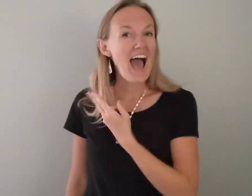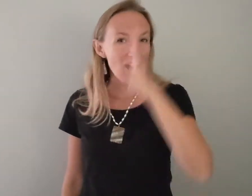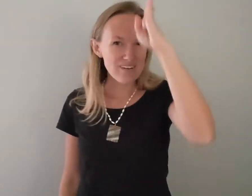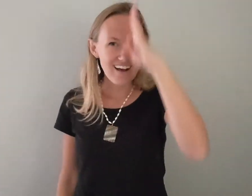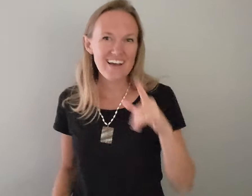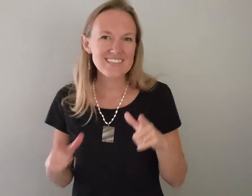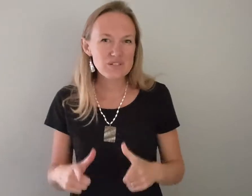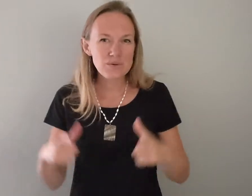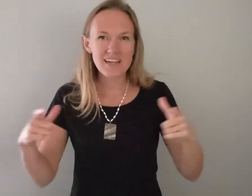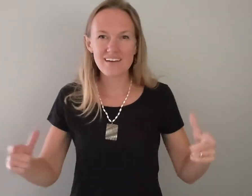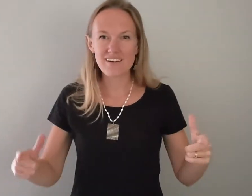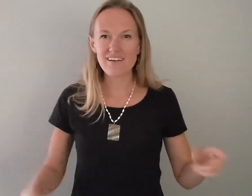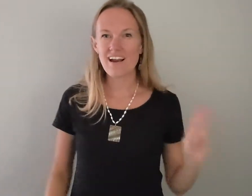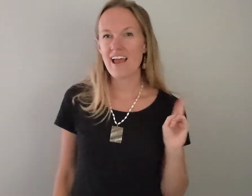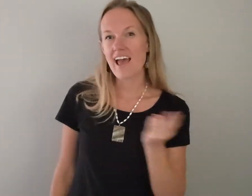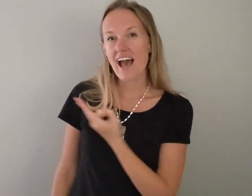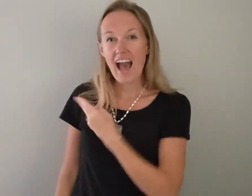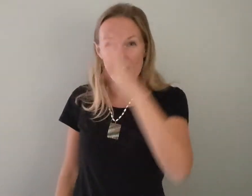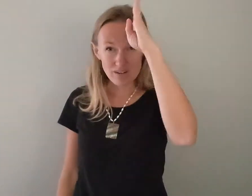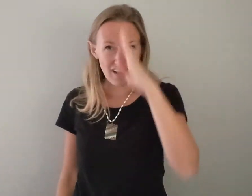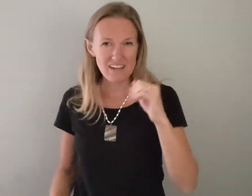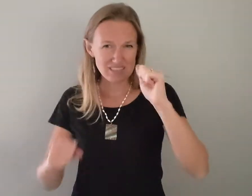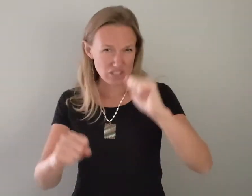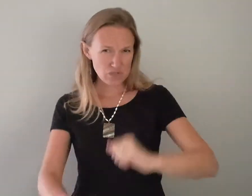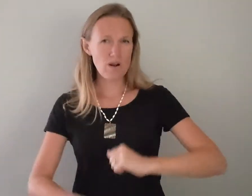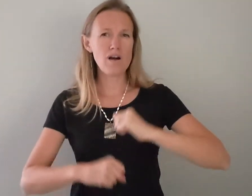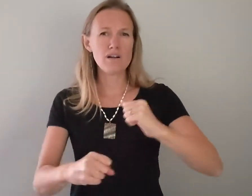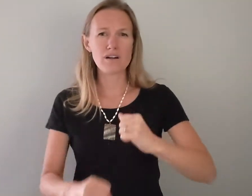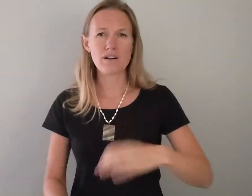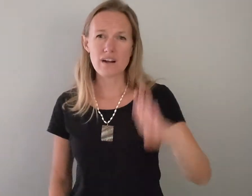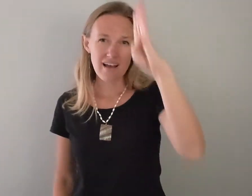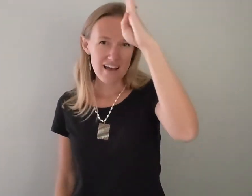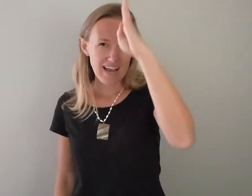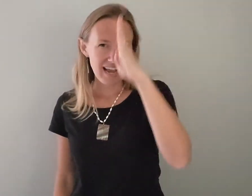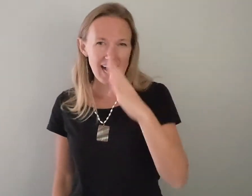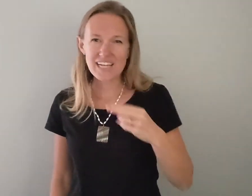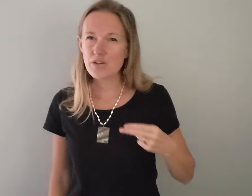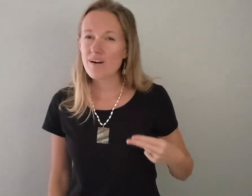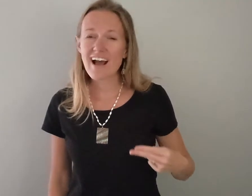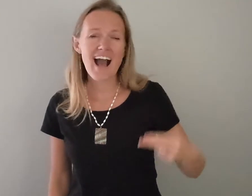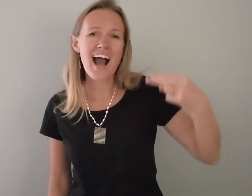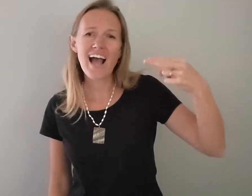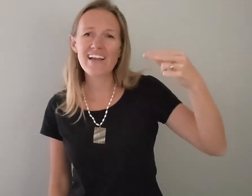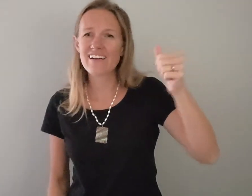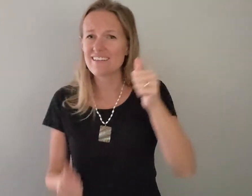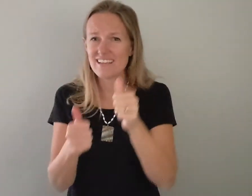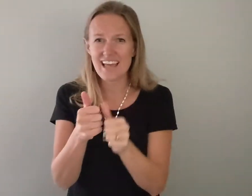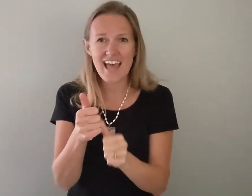Our God is greater. Our God is stronger. God, you are higher than